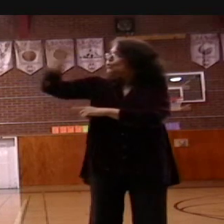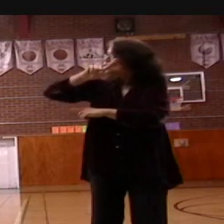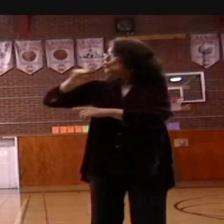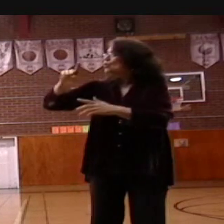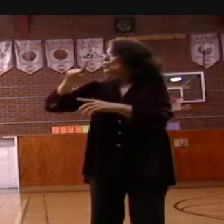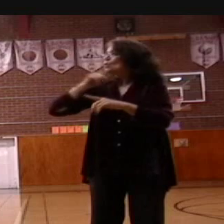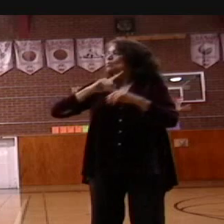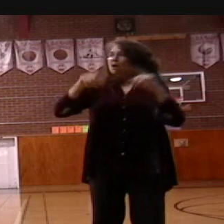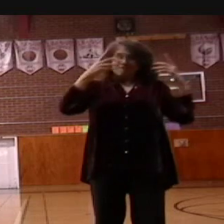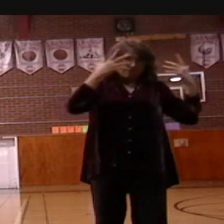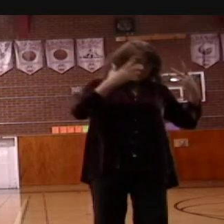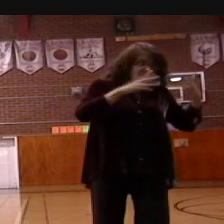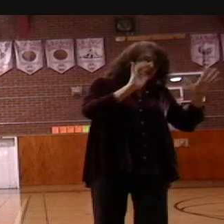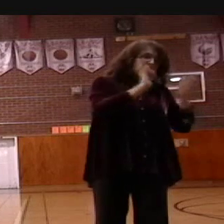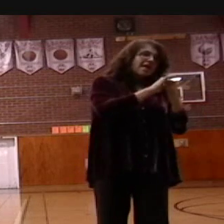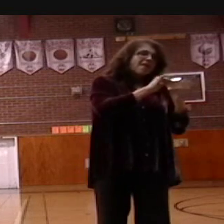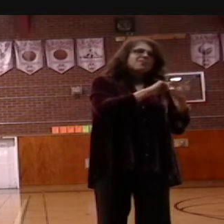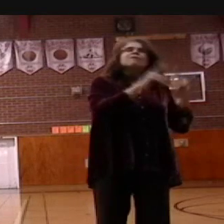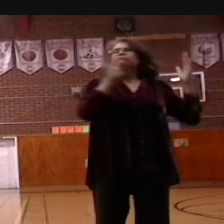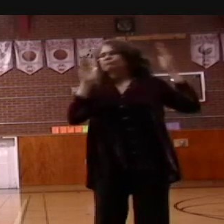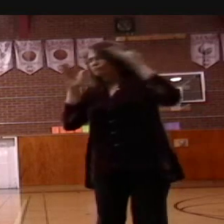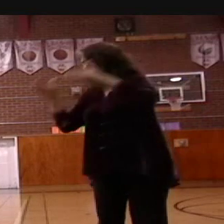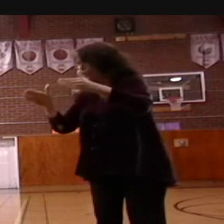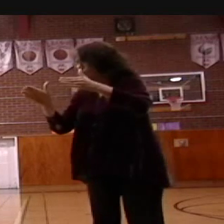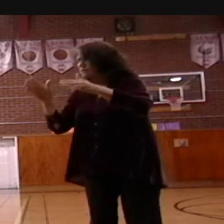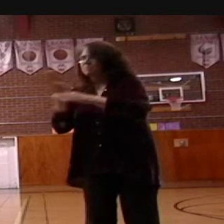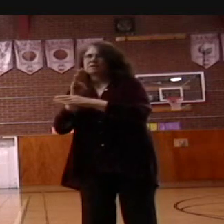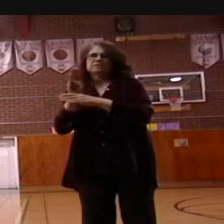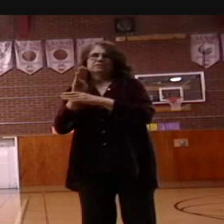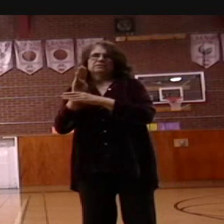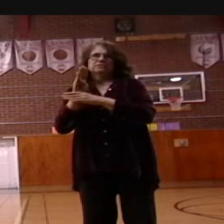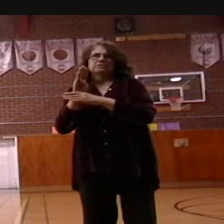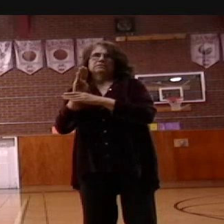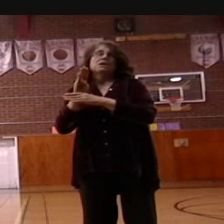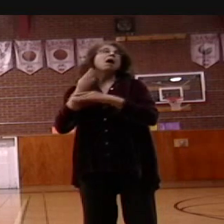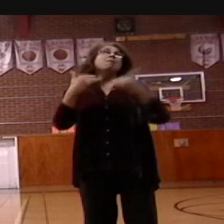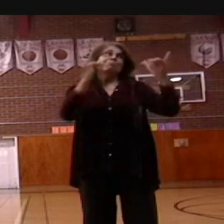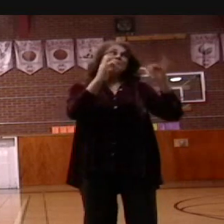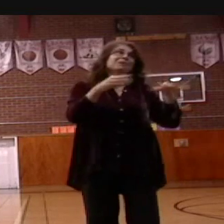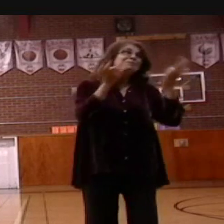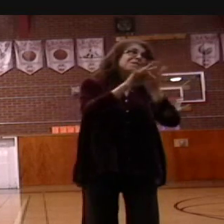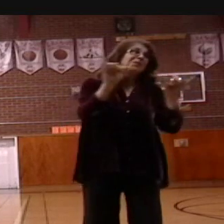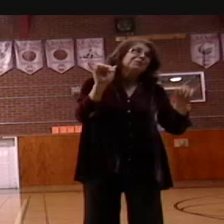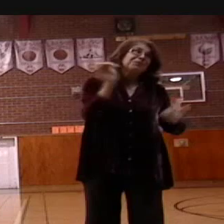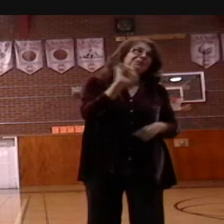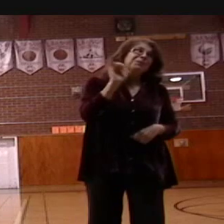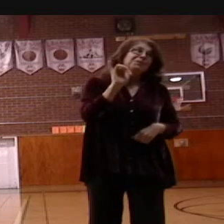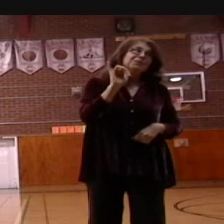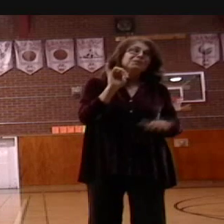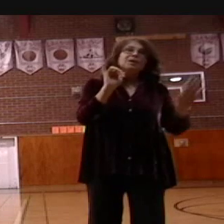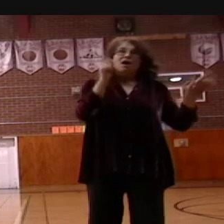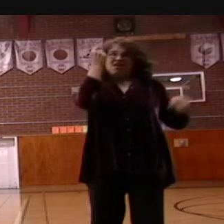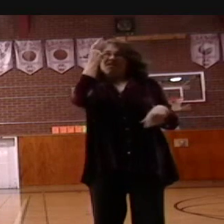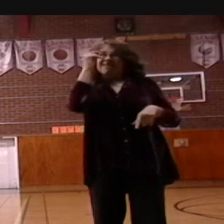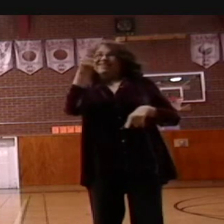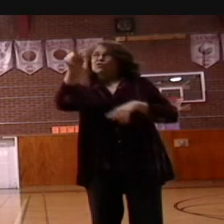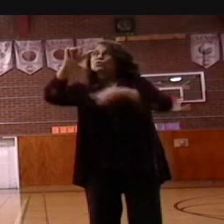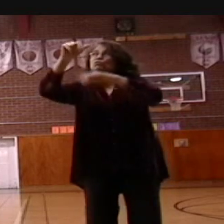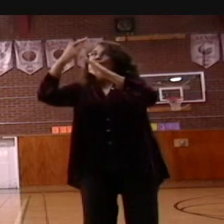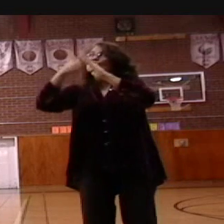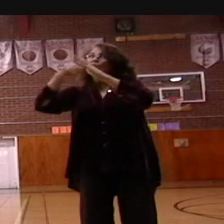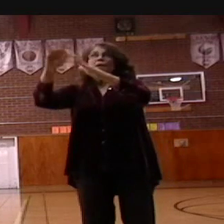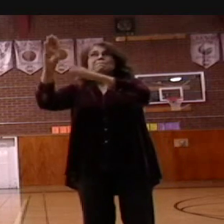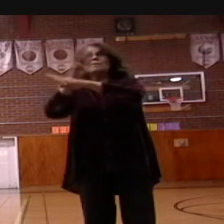other kid. That's one of the most important things to remember if you're thinking of starting a business or doing anything extracurricular.